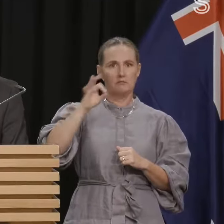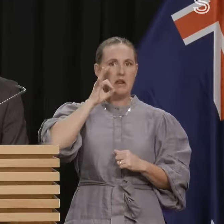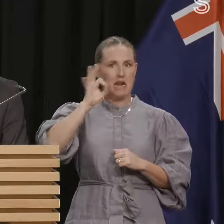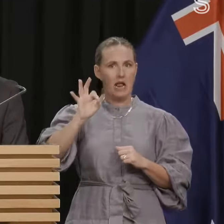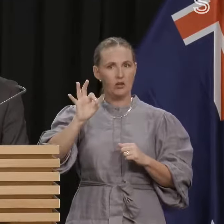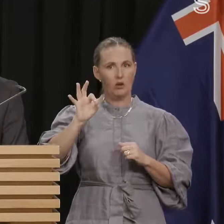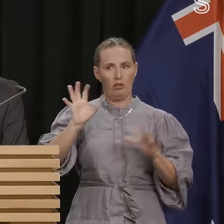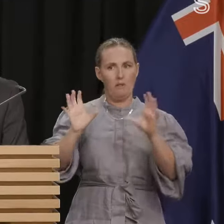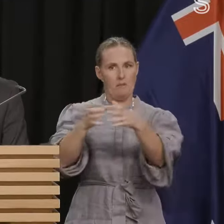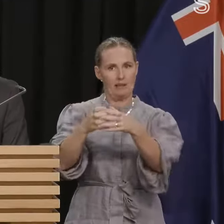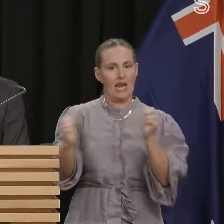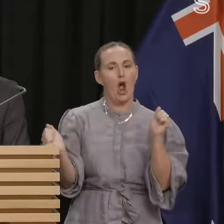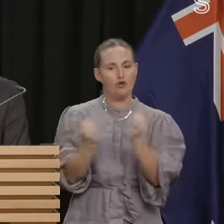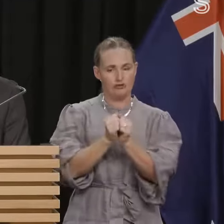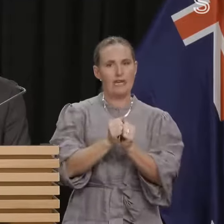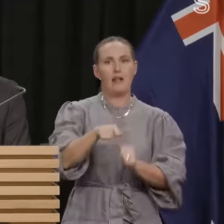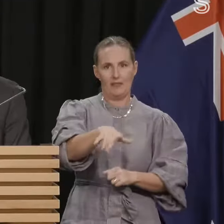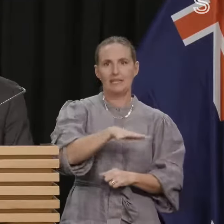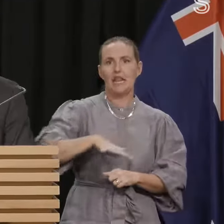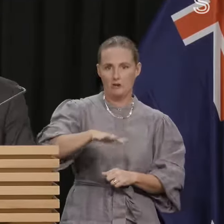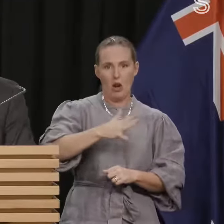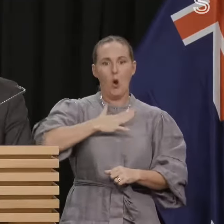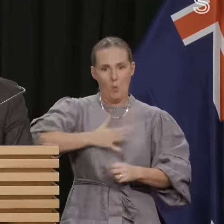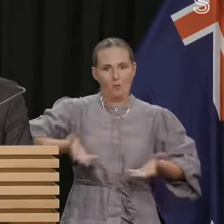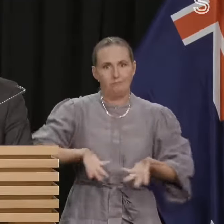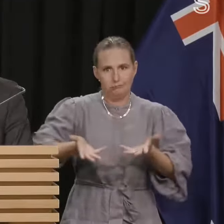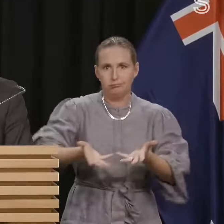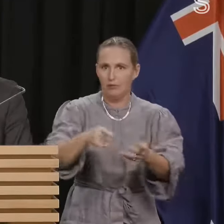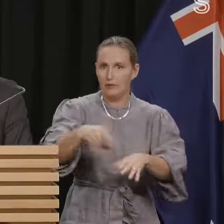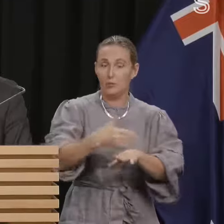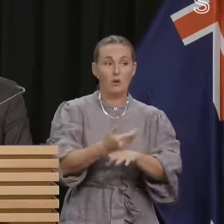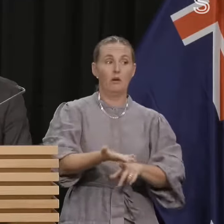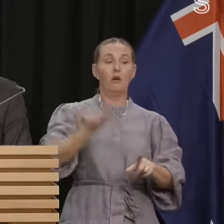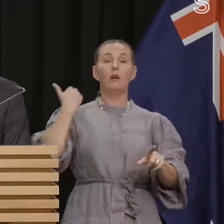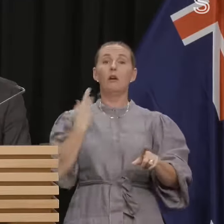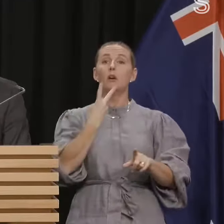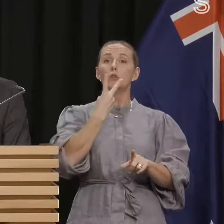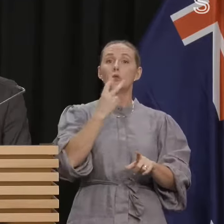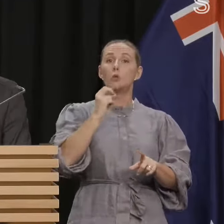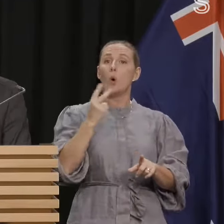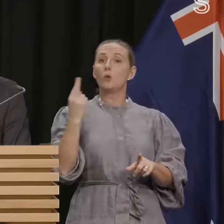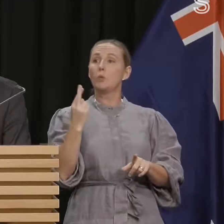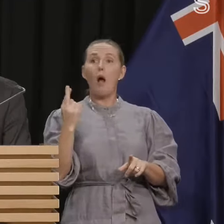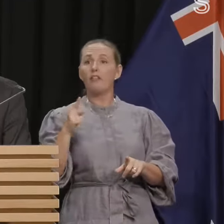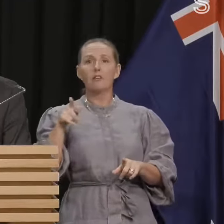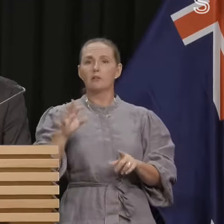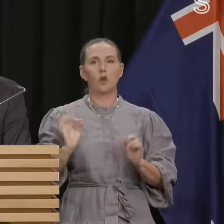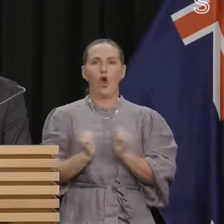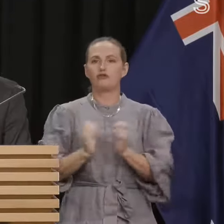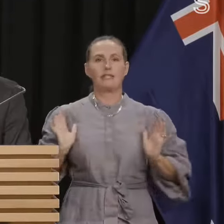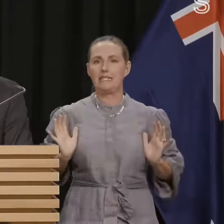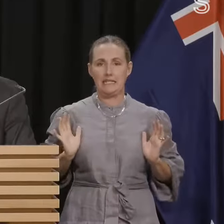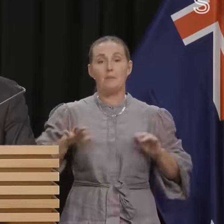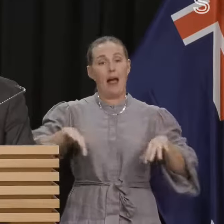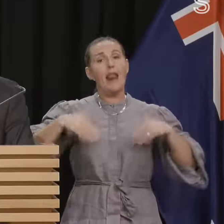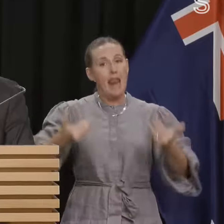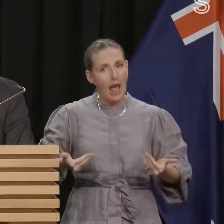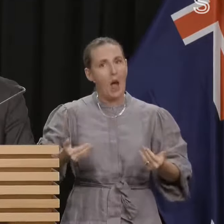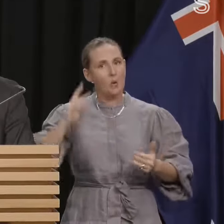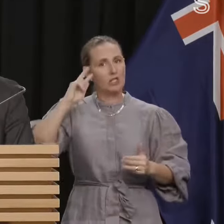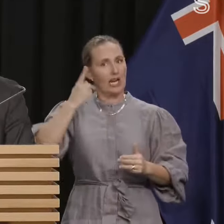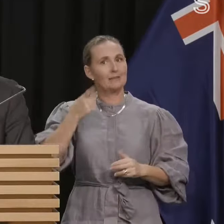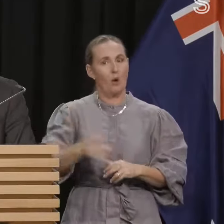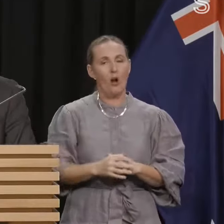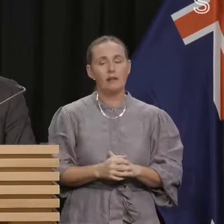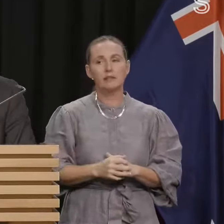of further work in this area, which was not something that they were supportive of in 2012. And so, as a result, I think that again gives us more